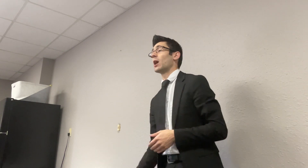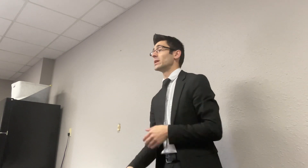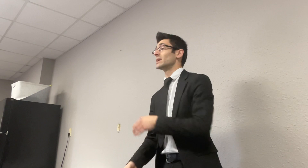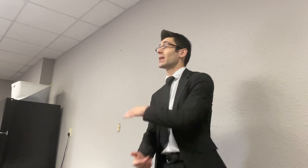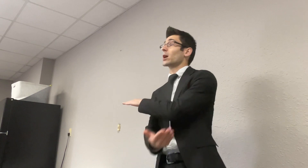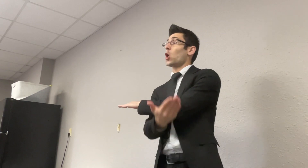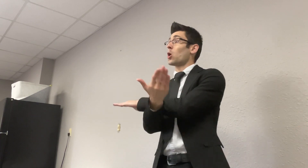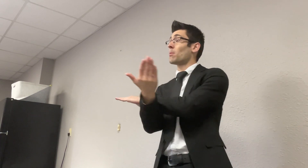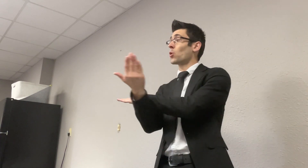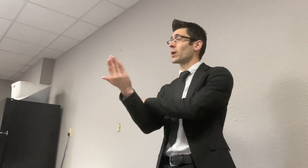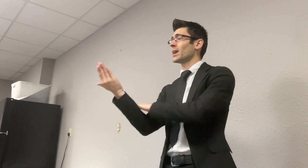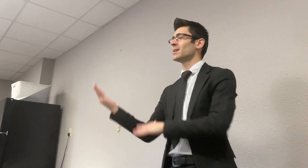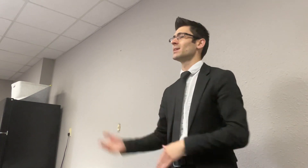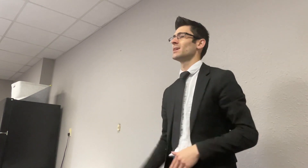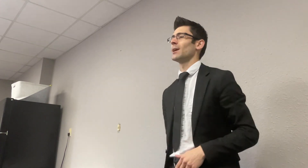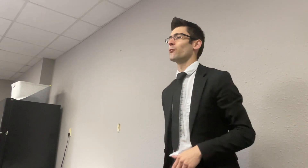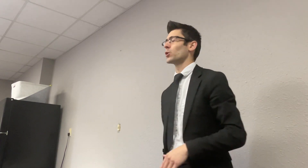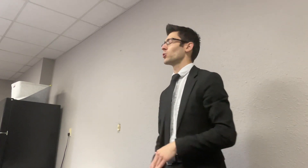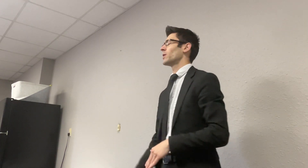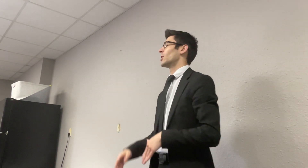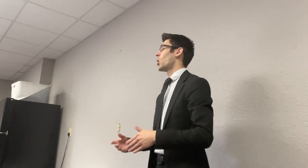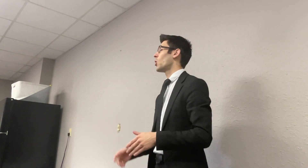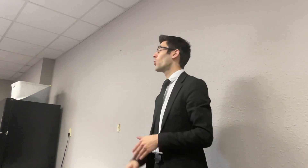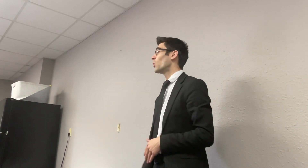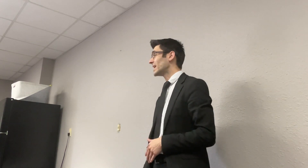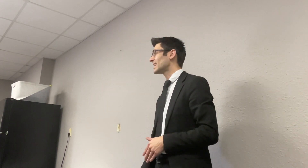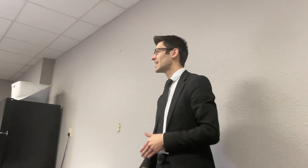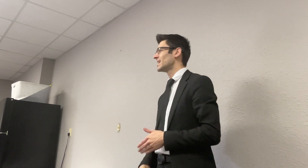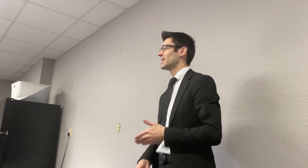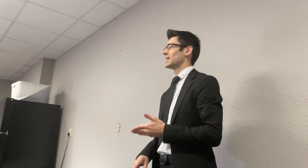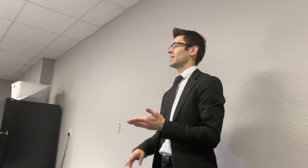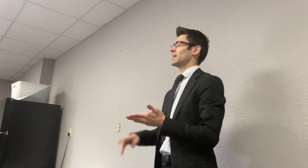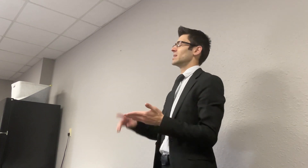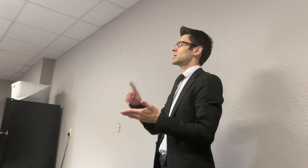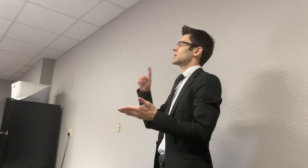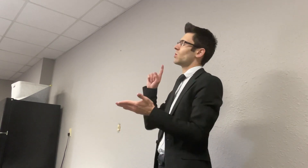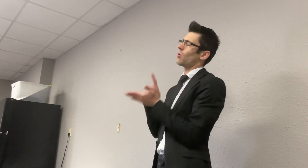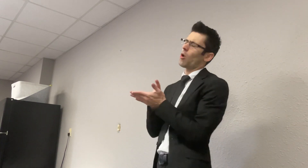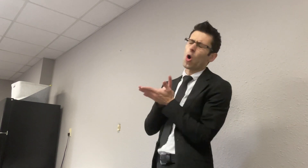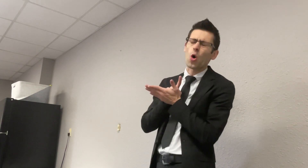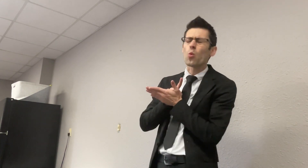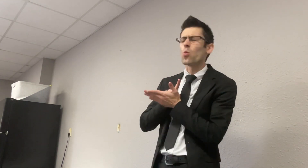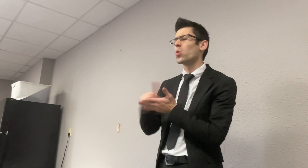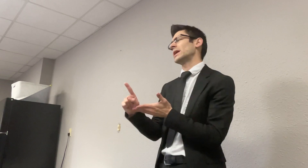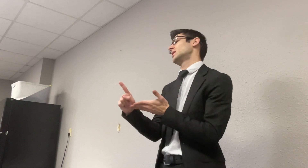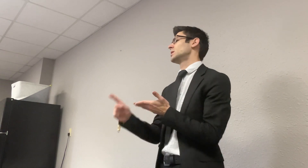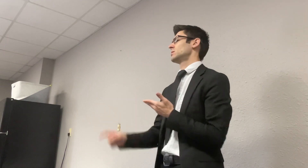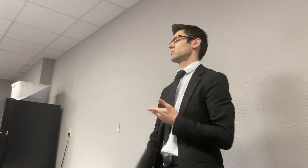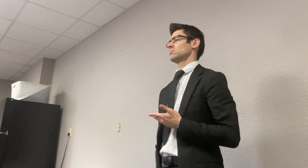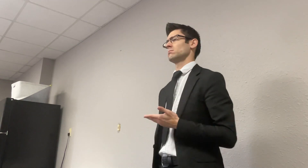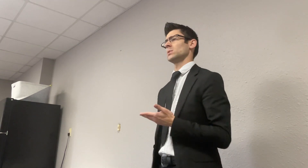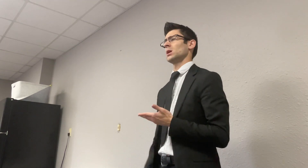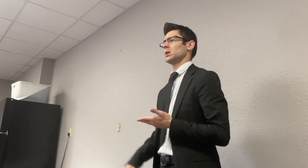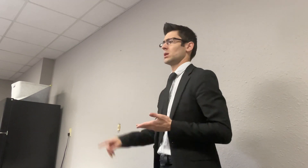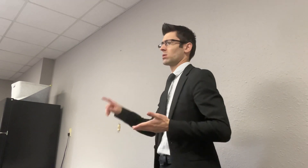we did like all morning? If we're doing all week, it's all week. Okay?